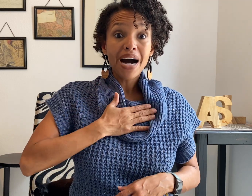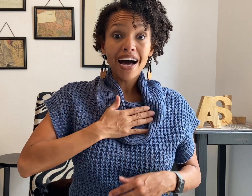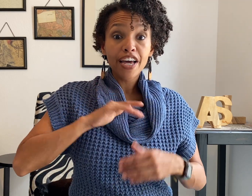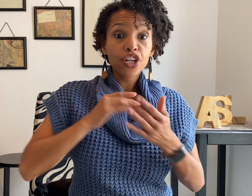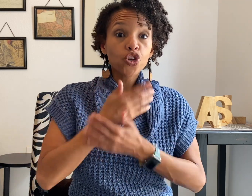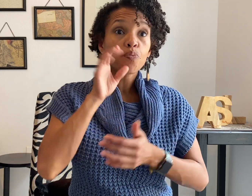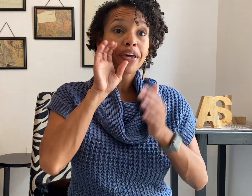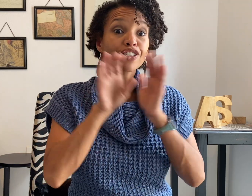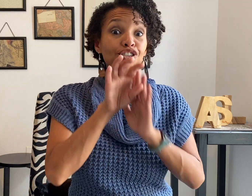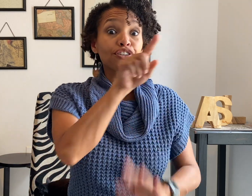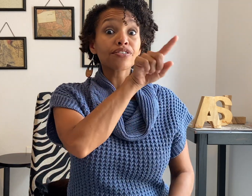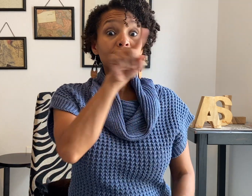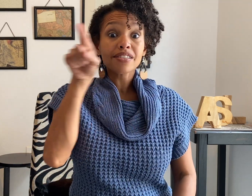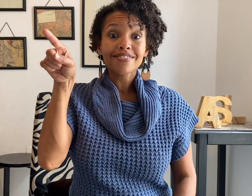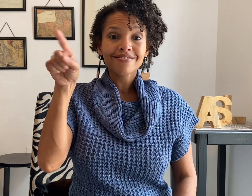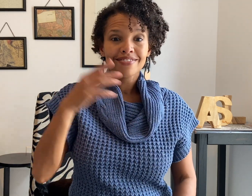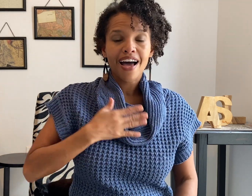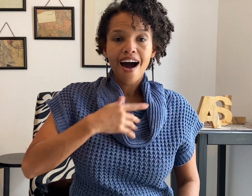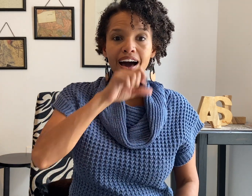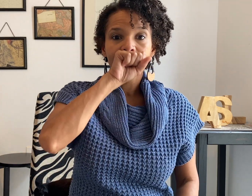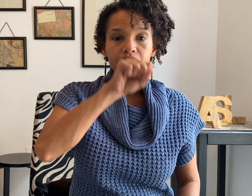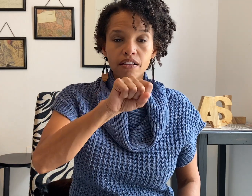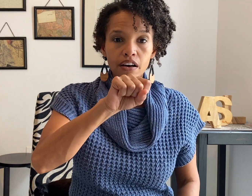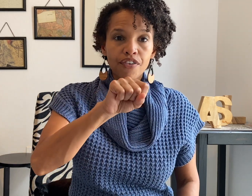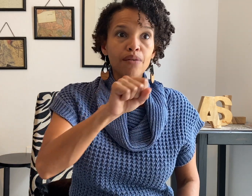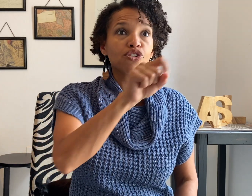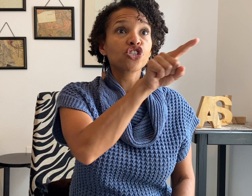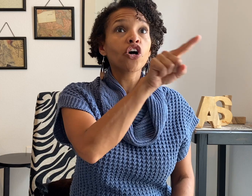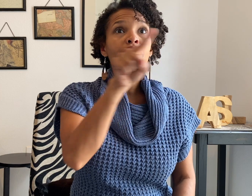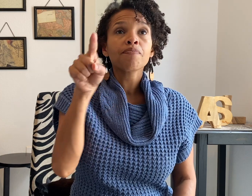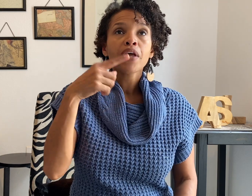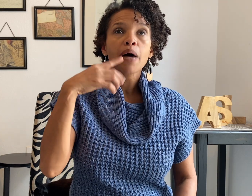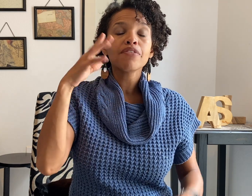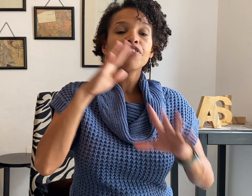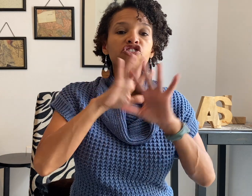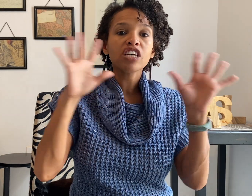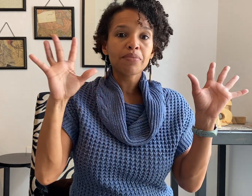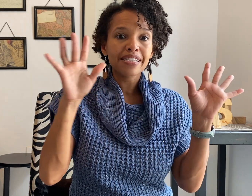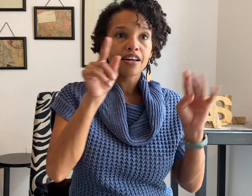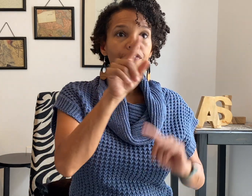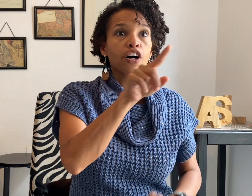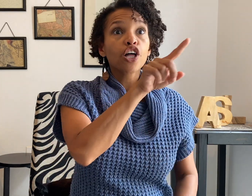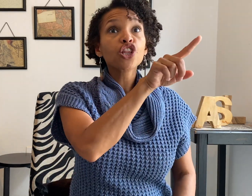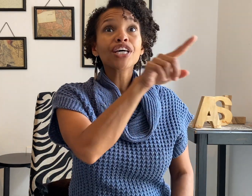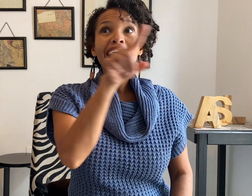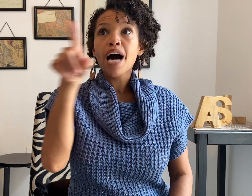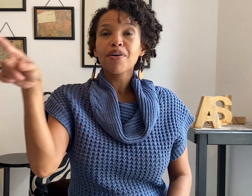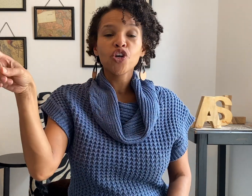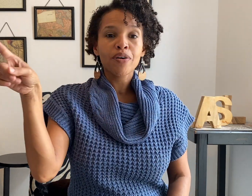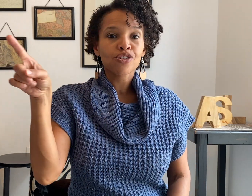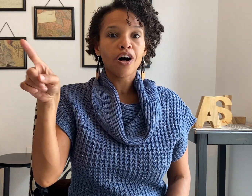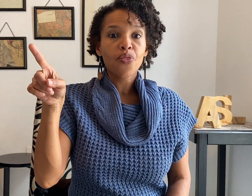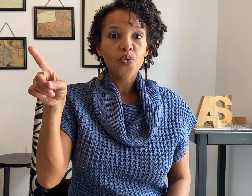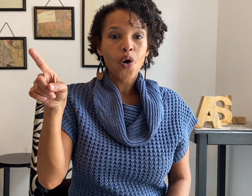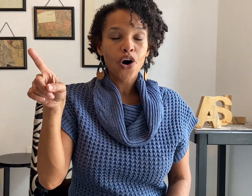My new pictures, I love. And I'm just showing, I'm envisioning myself looking at my new pictures on the wall